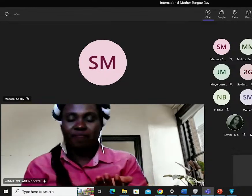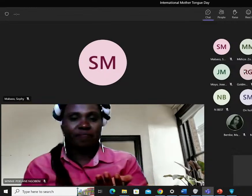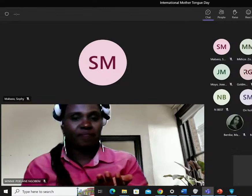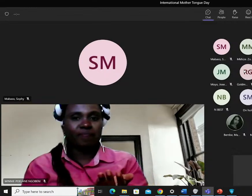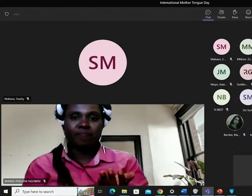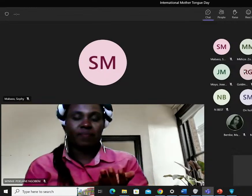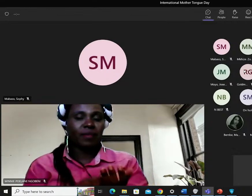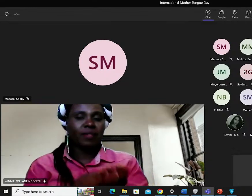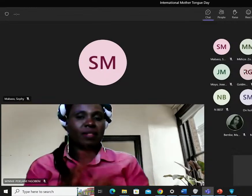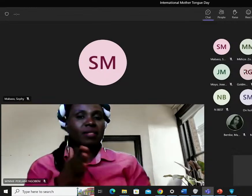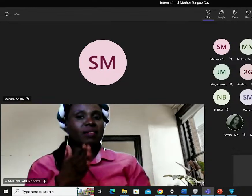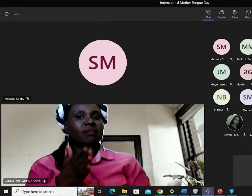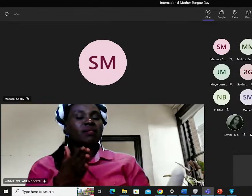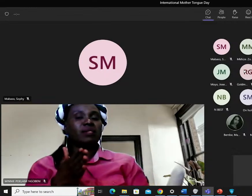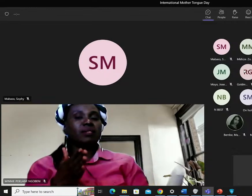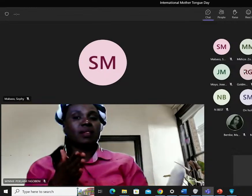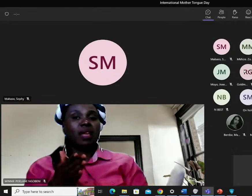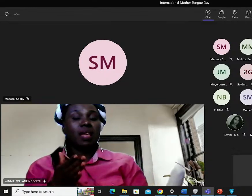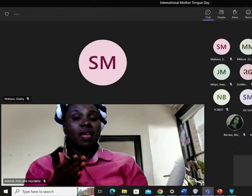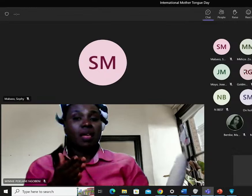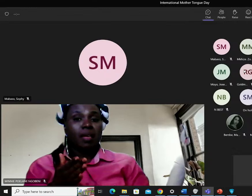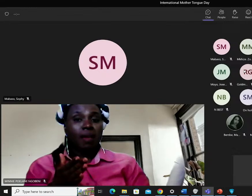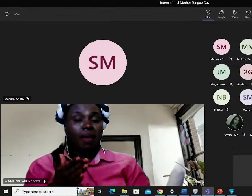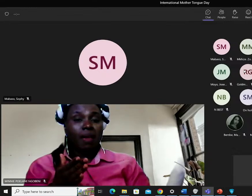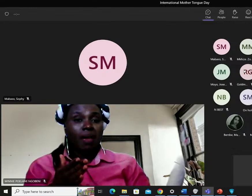vessel, or that is